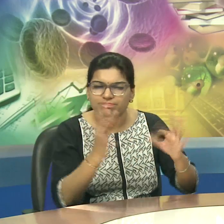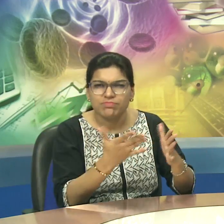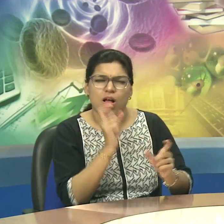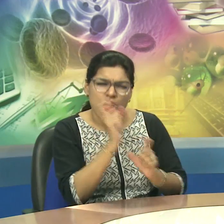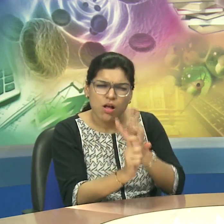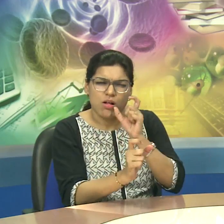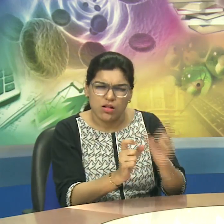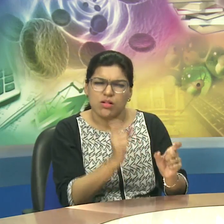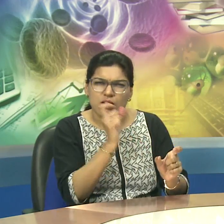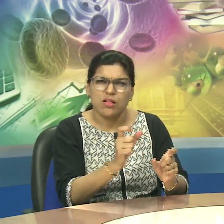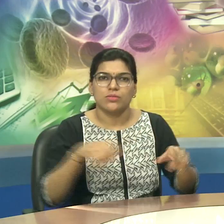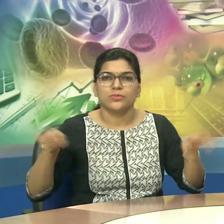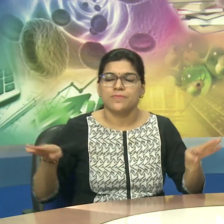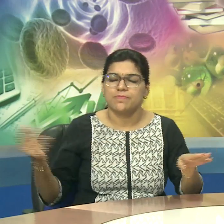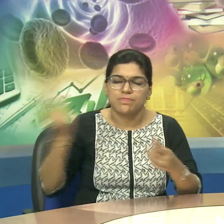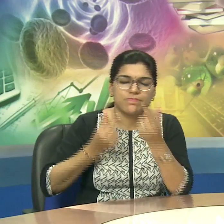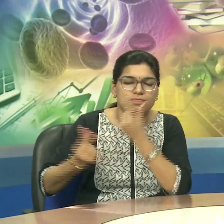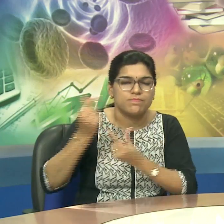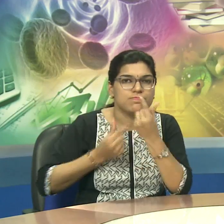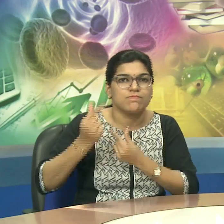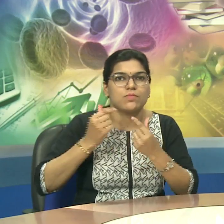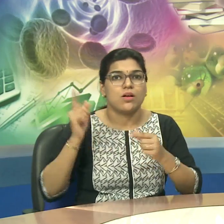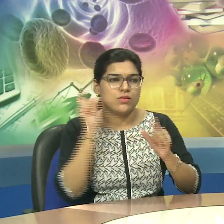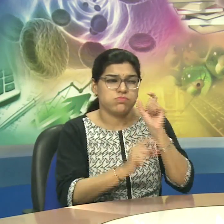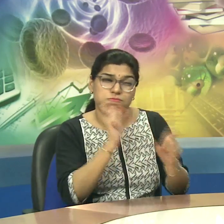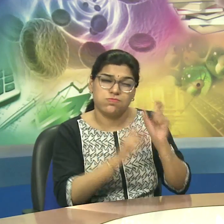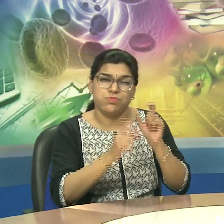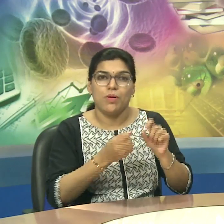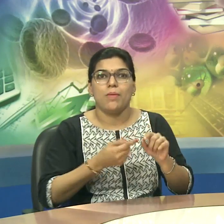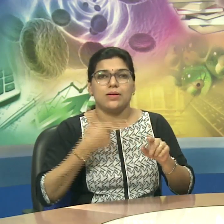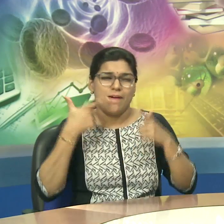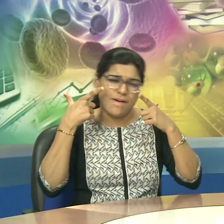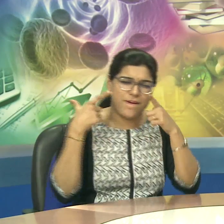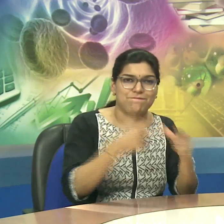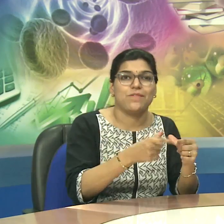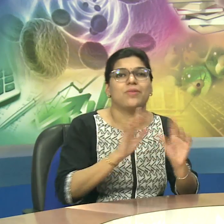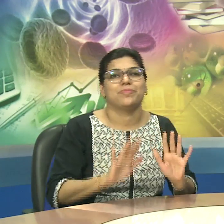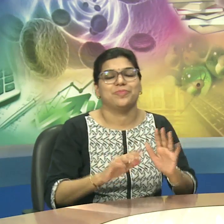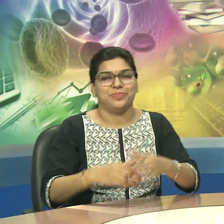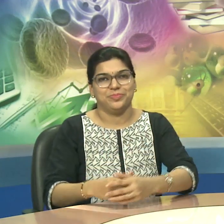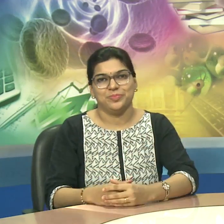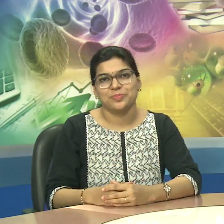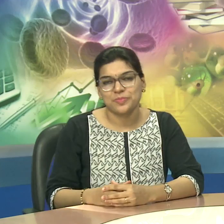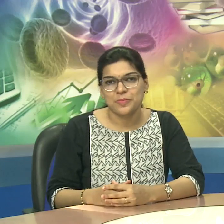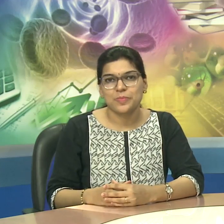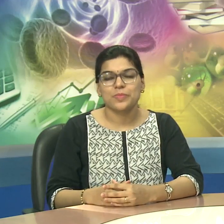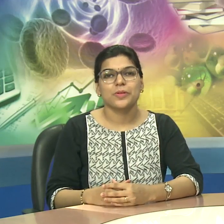quite often tell the bird, you can't talk, you can't talk, you can't sing, you can't dance.